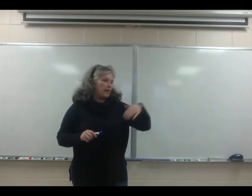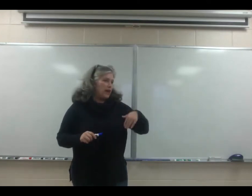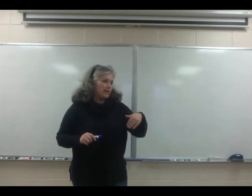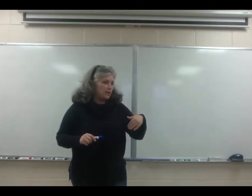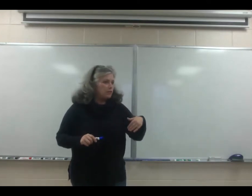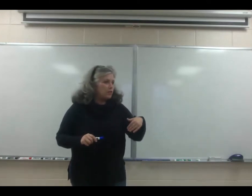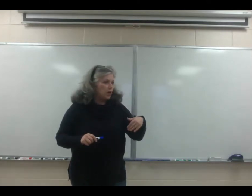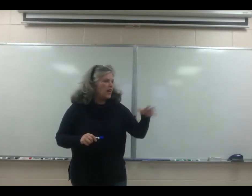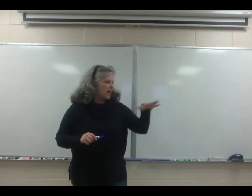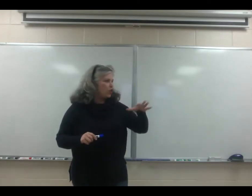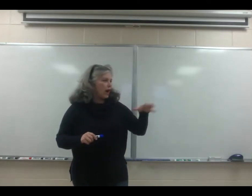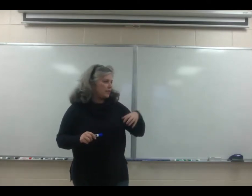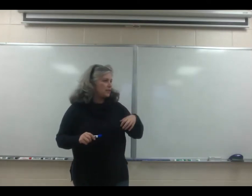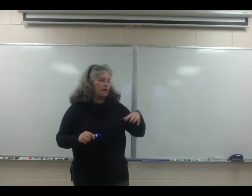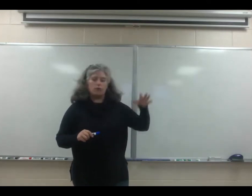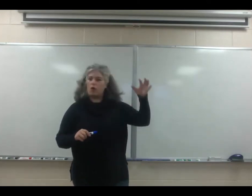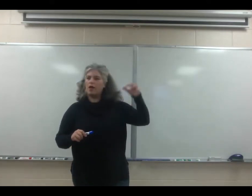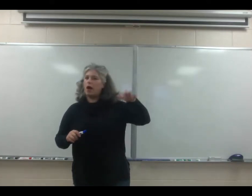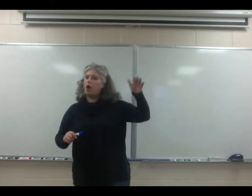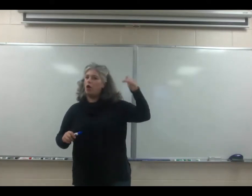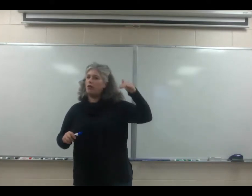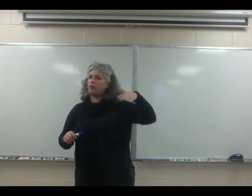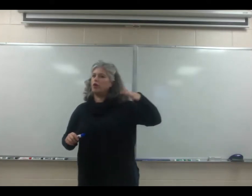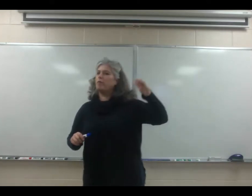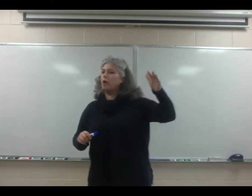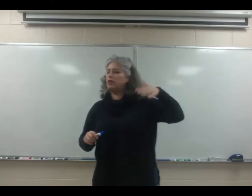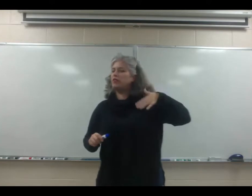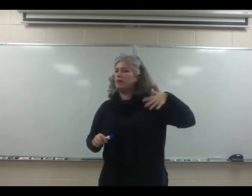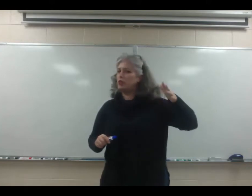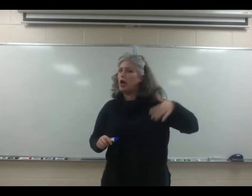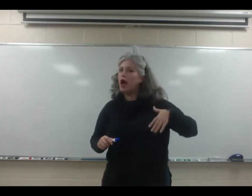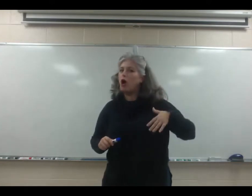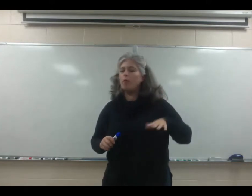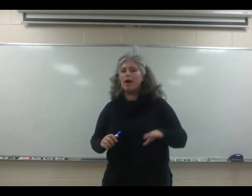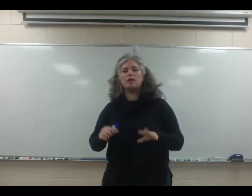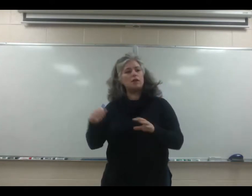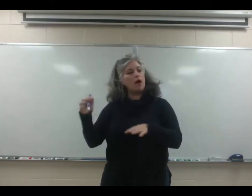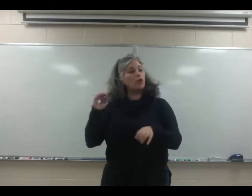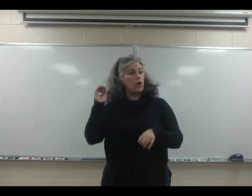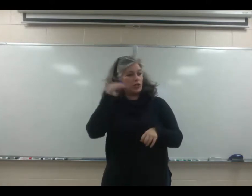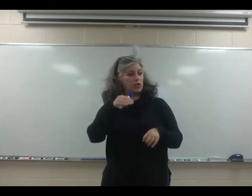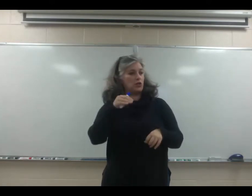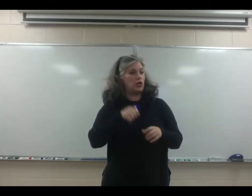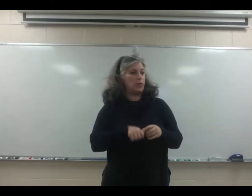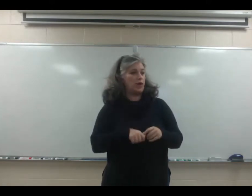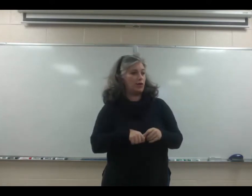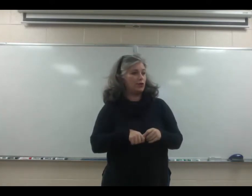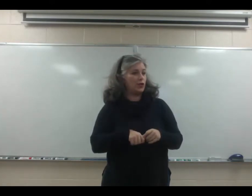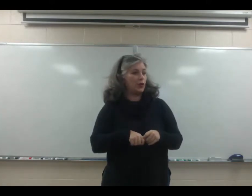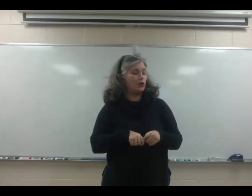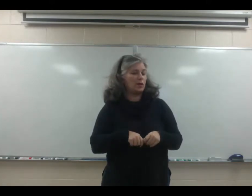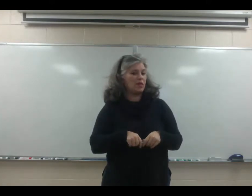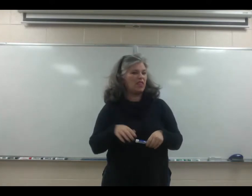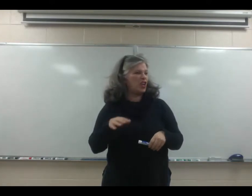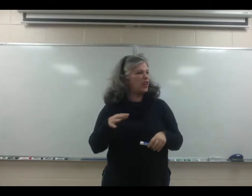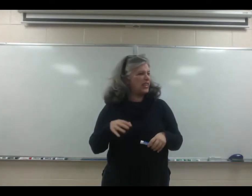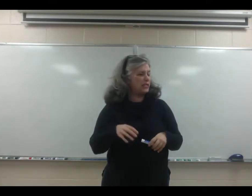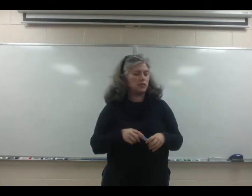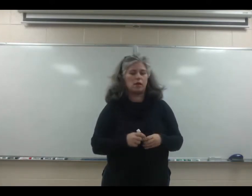analyze it, categorize stuff and write about all the different components of Mr. Help and some other questions that are going to be in there too, some of the theories and some of